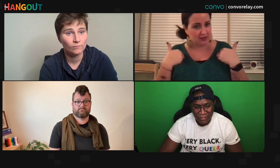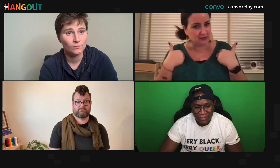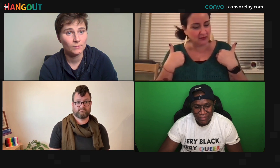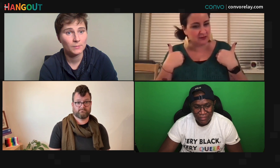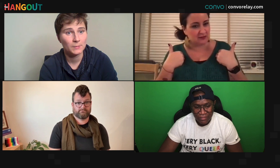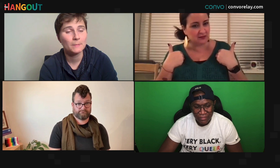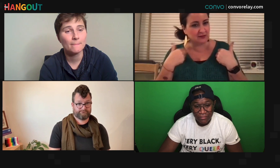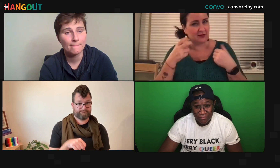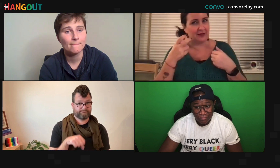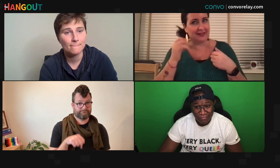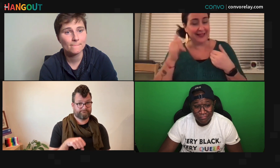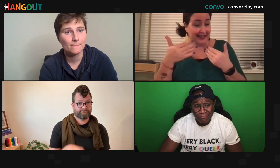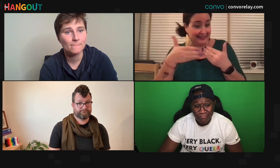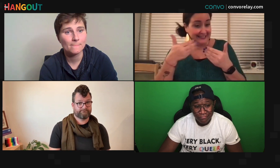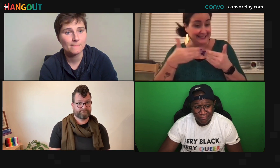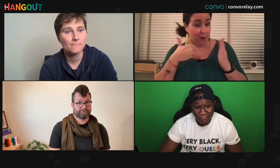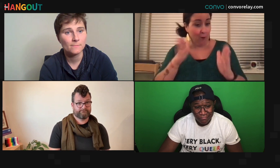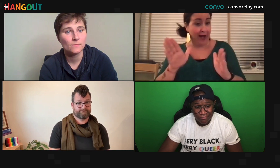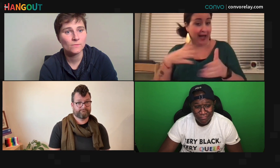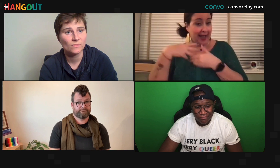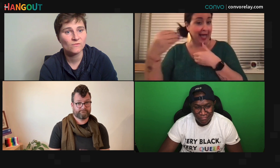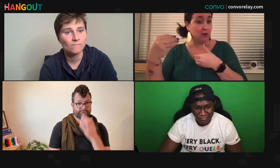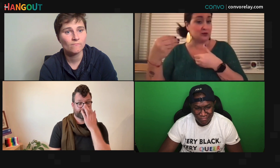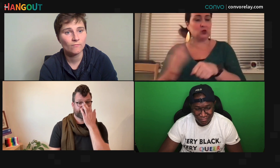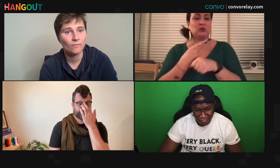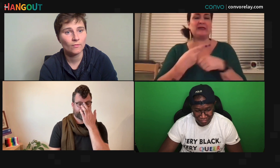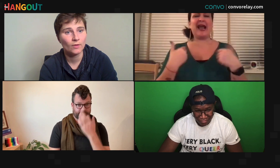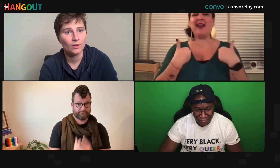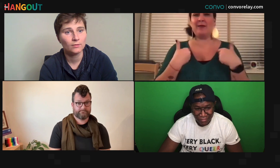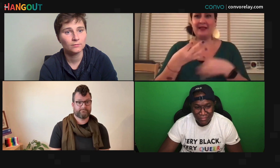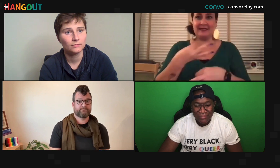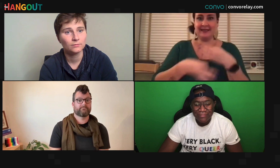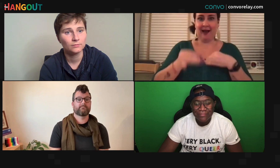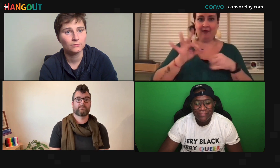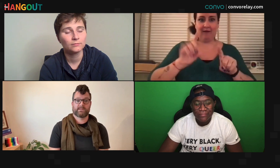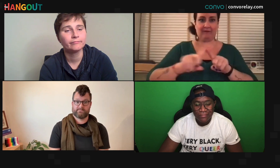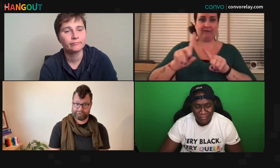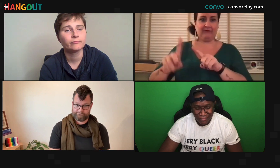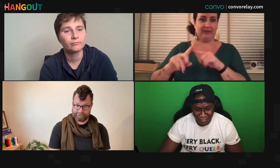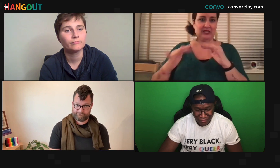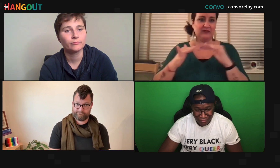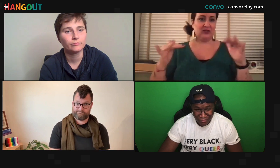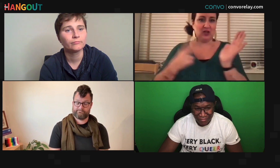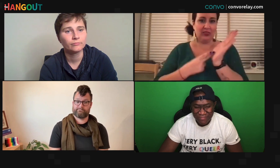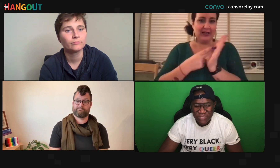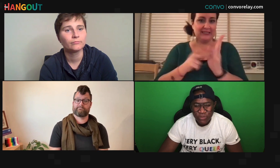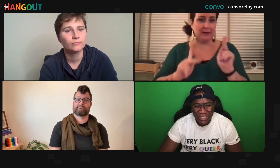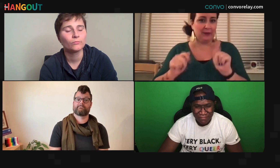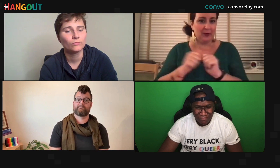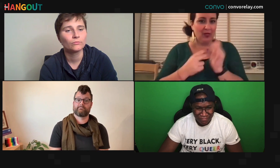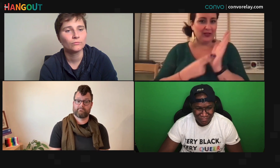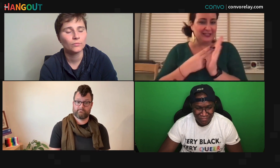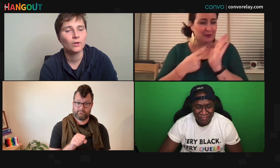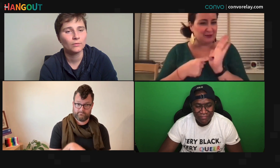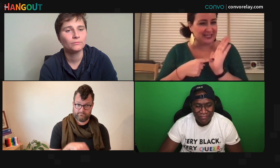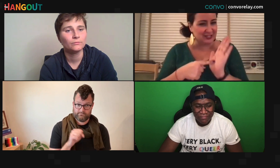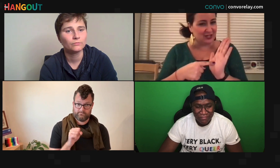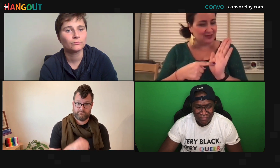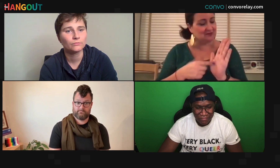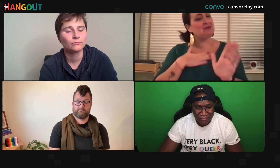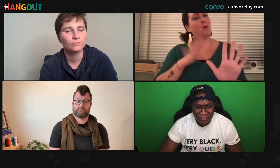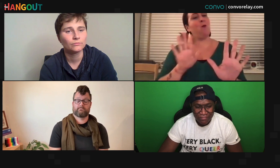many famous children's books that have Mhm. animals. And that's an easy way out to use animals instead of using